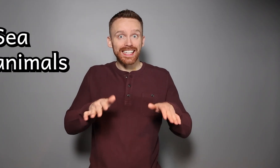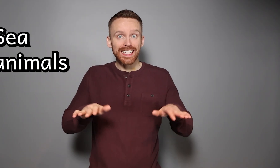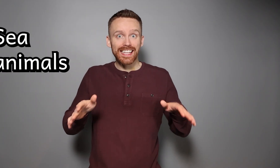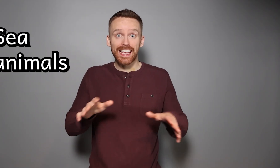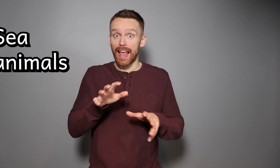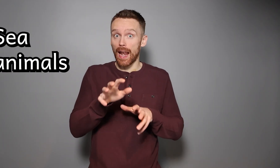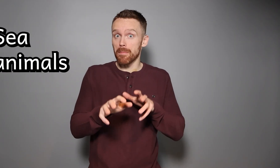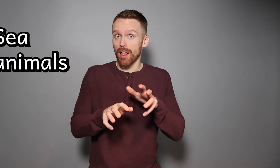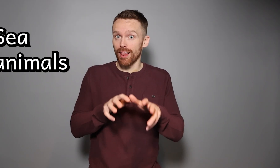Sea animals.